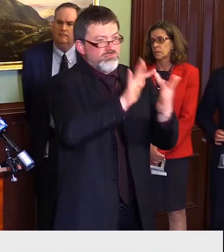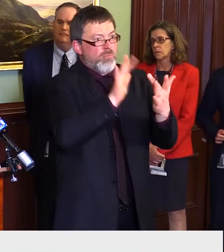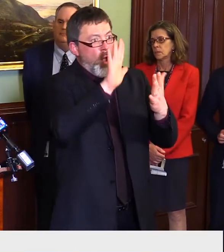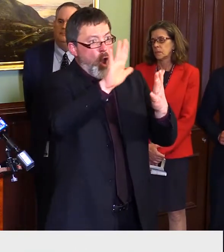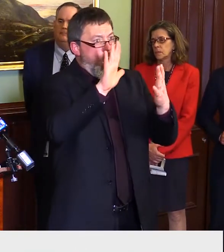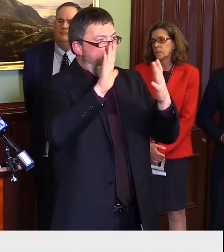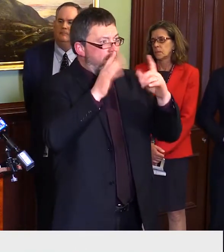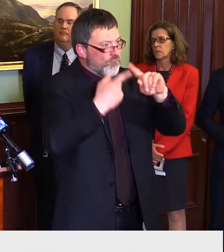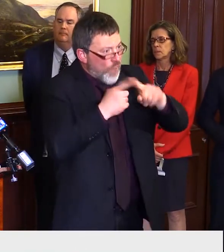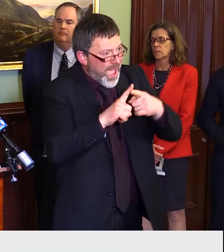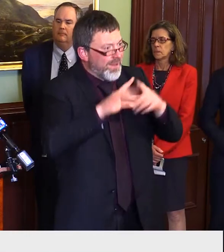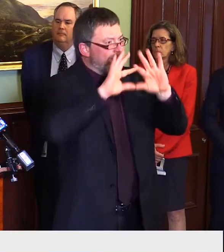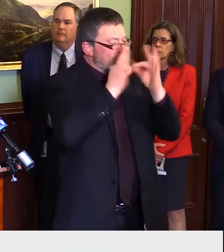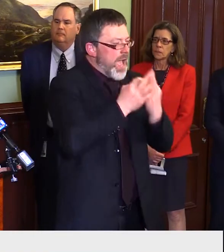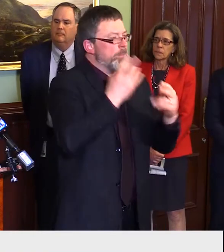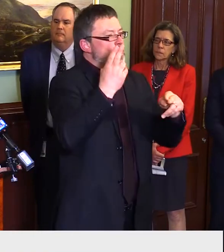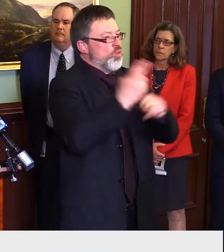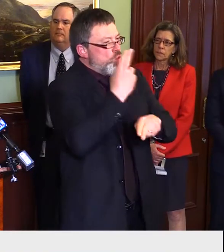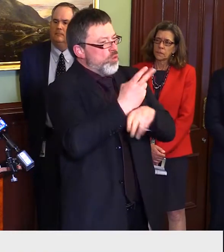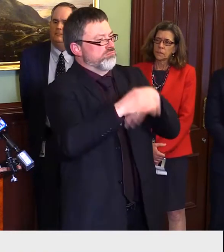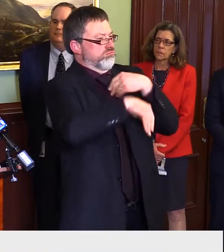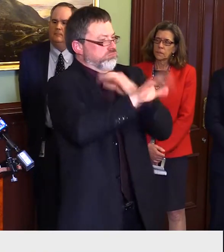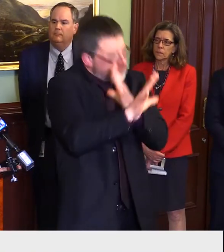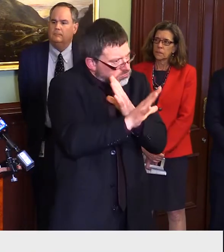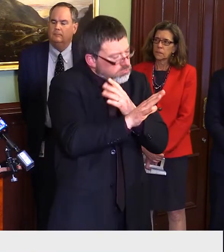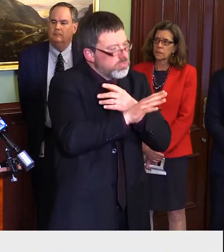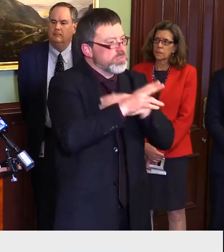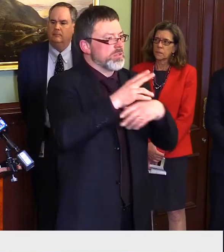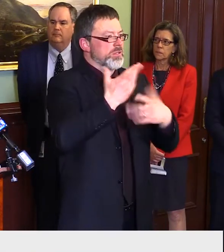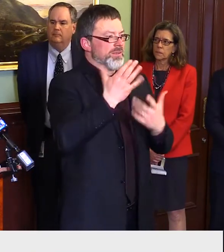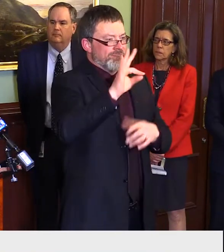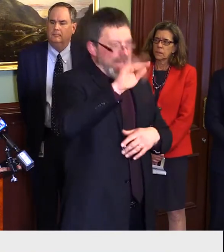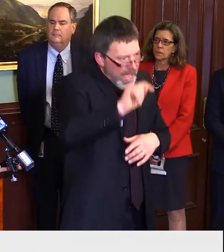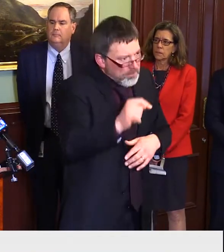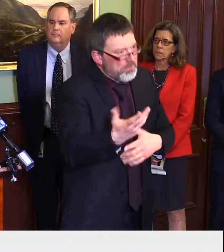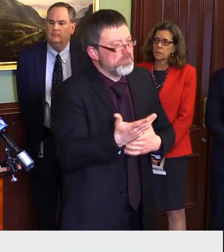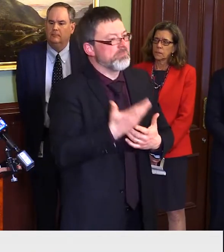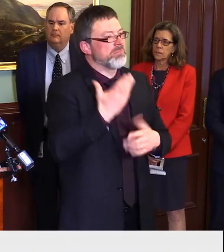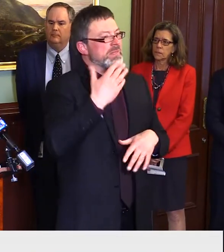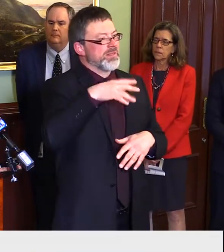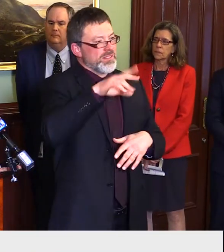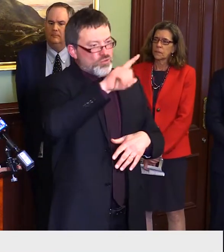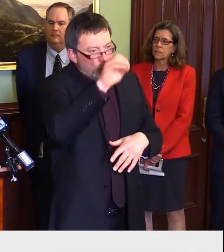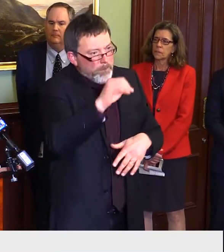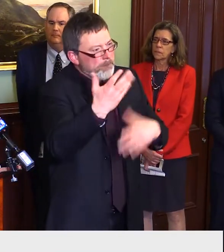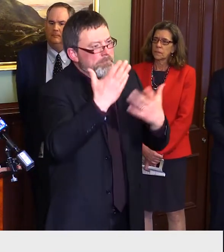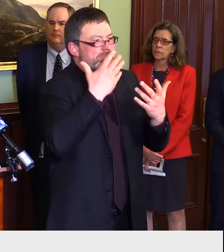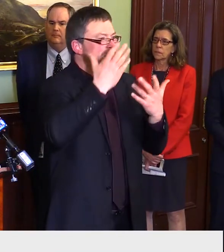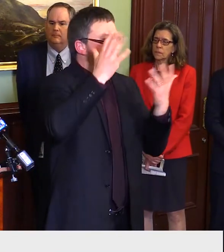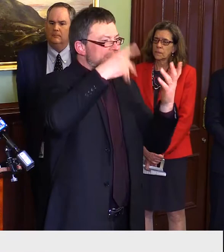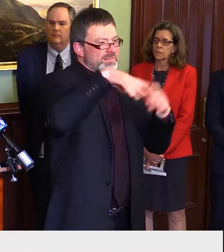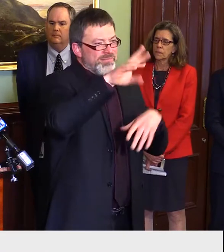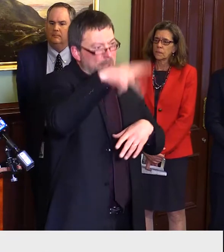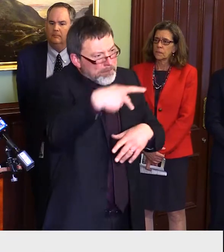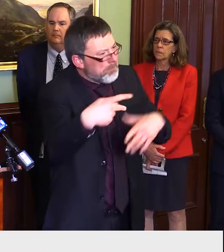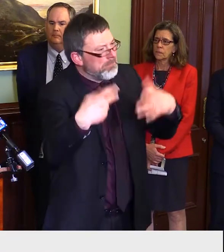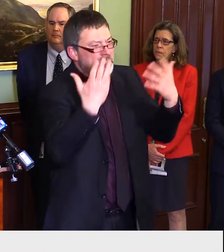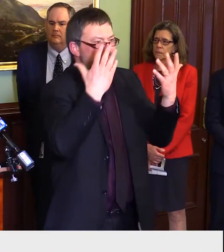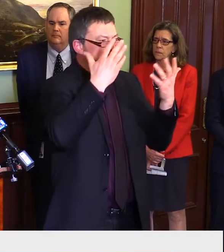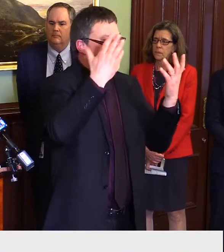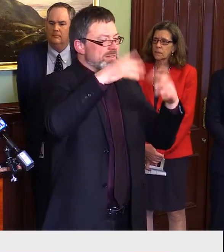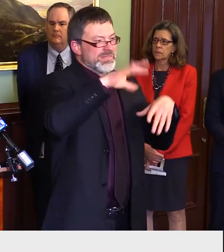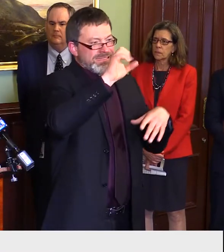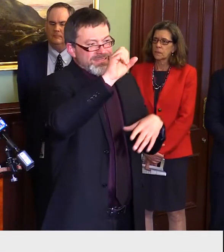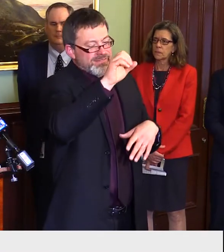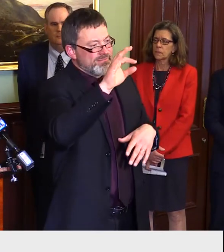Finally, I want to express my sincere gratitude to the thousands of long-term care staff and community providers on the ground right now taking